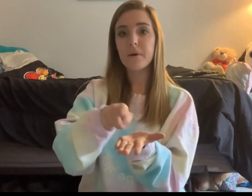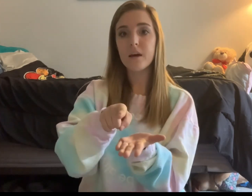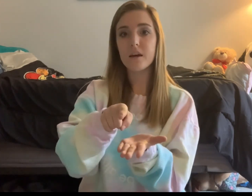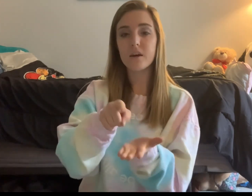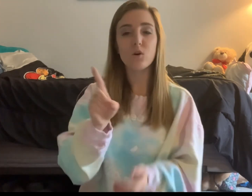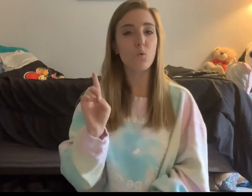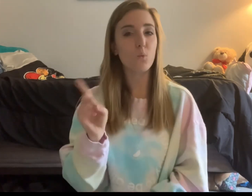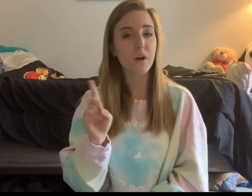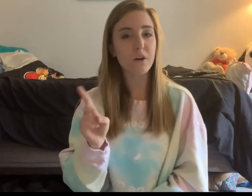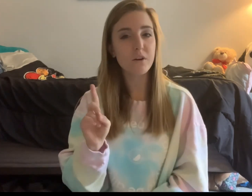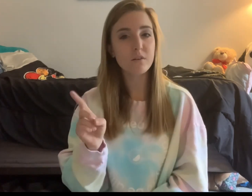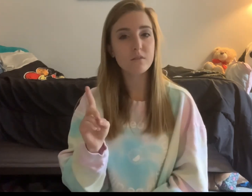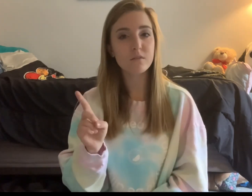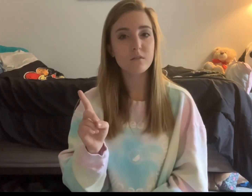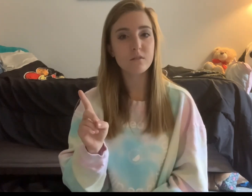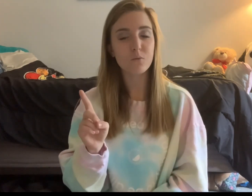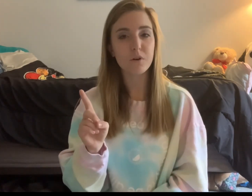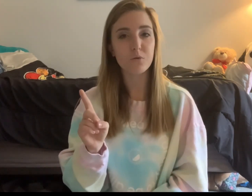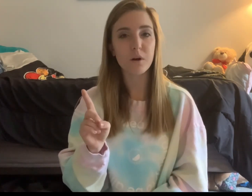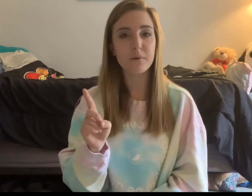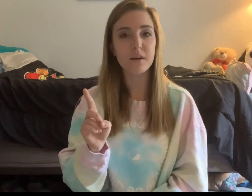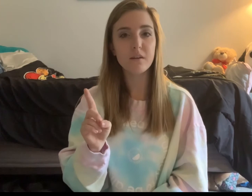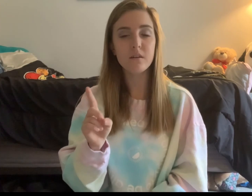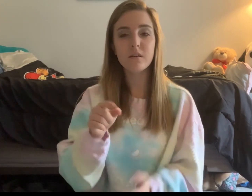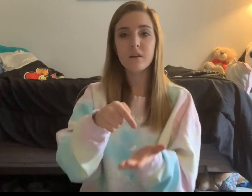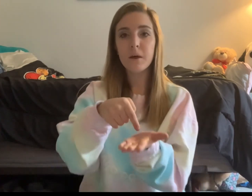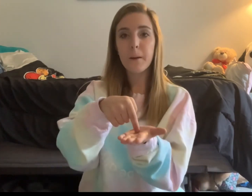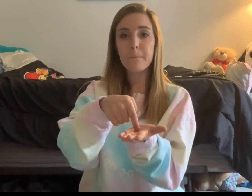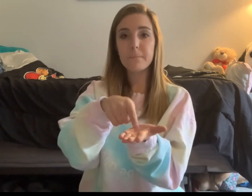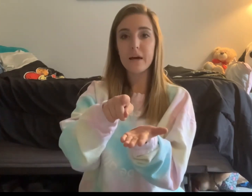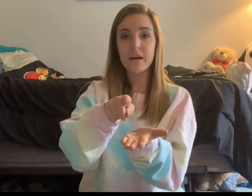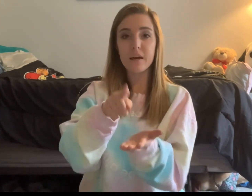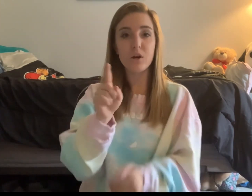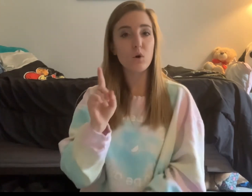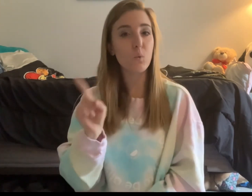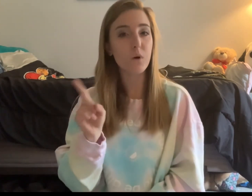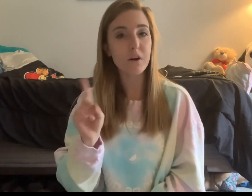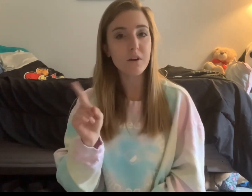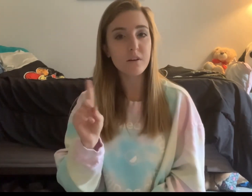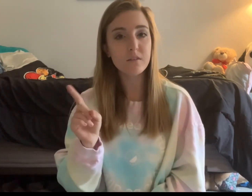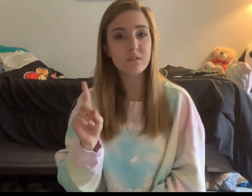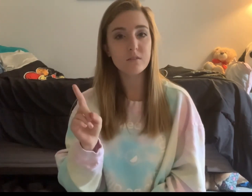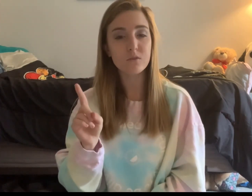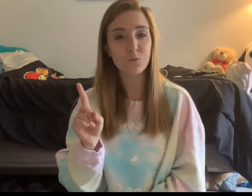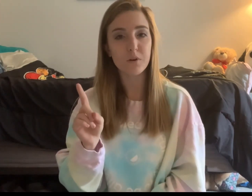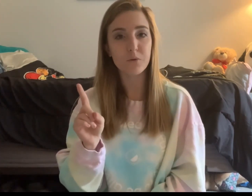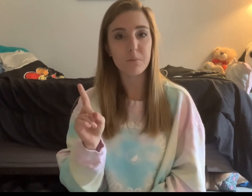Pay where do I pay? Pay where do I pay?